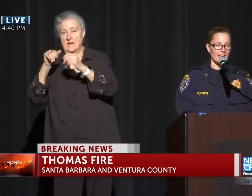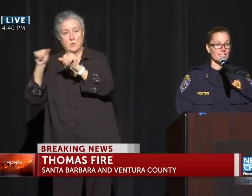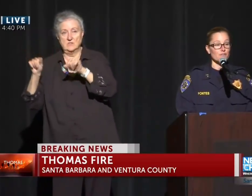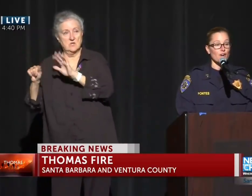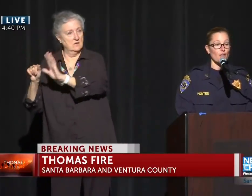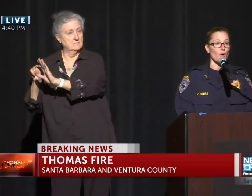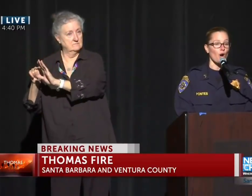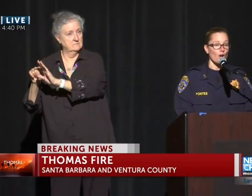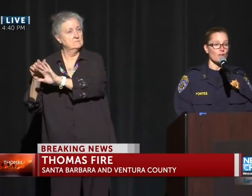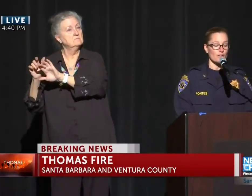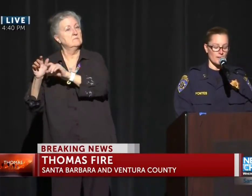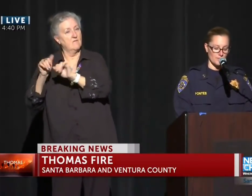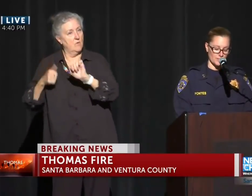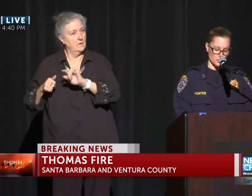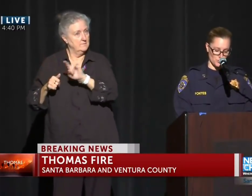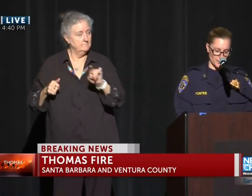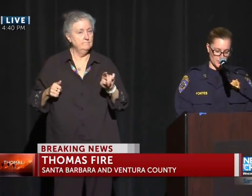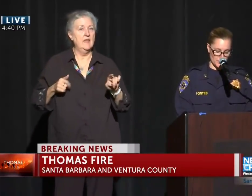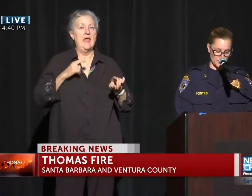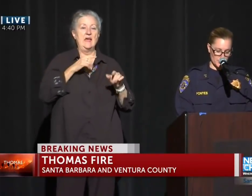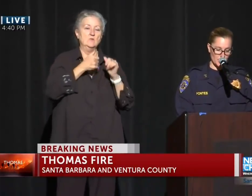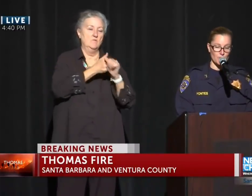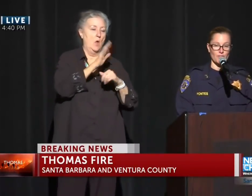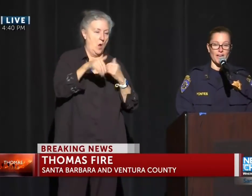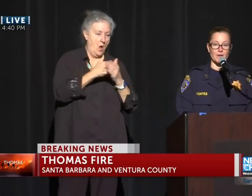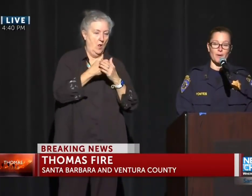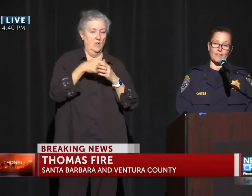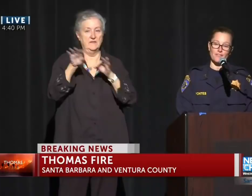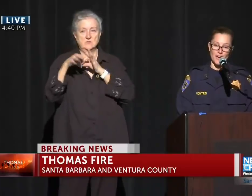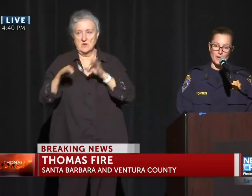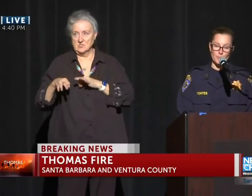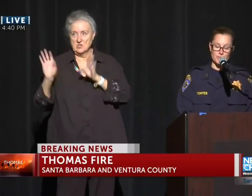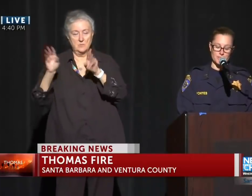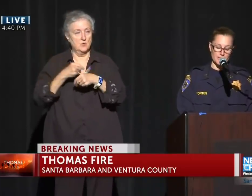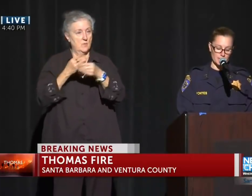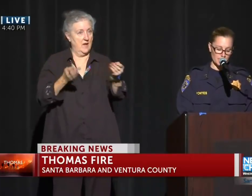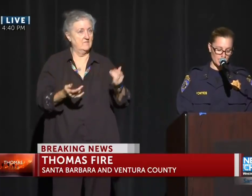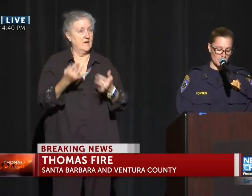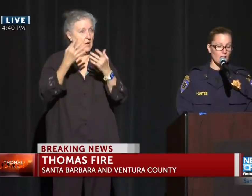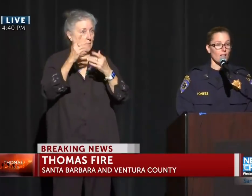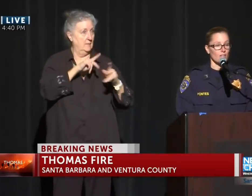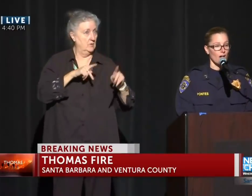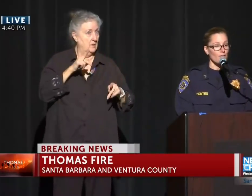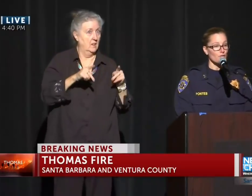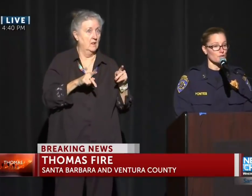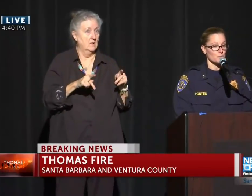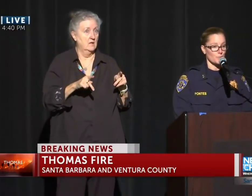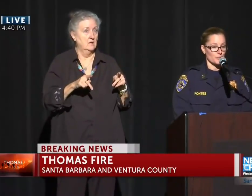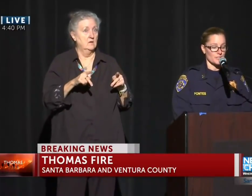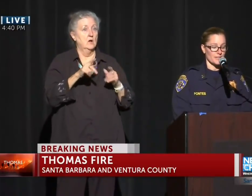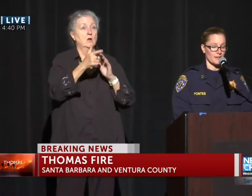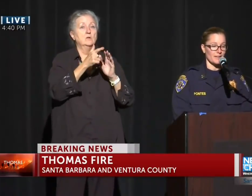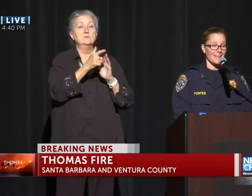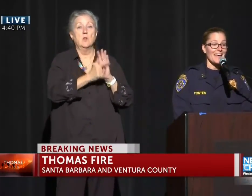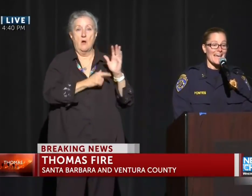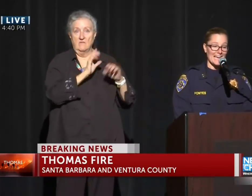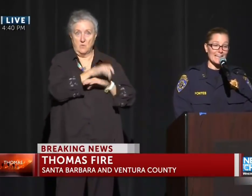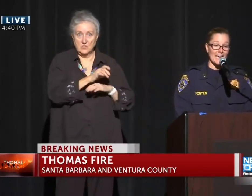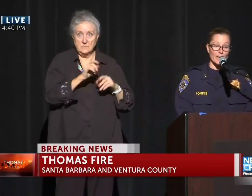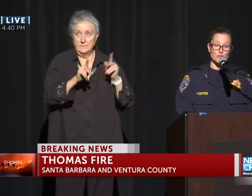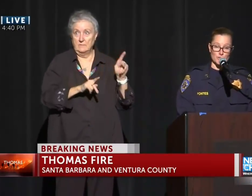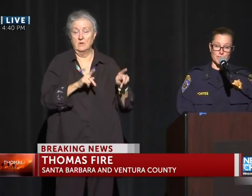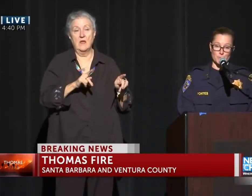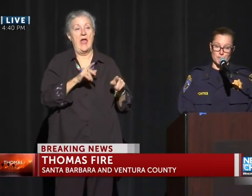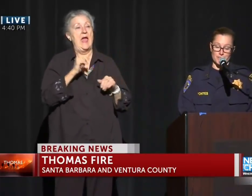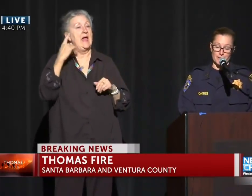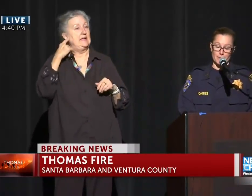areas and to follow all of the instructions provided by fire personnel, law enforcement personnel,